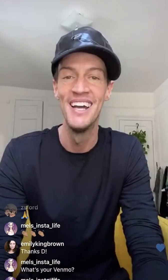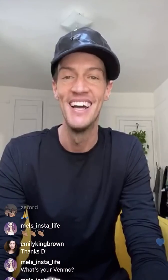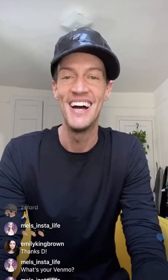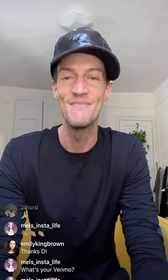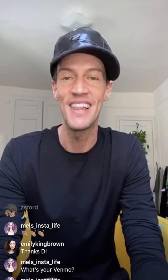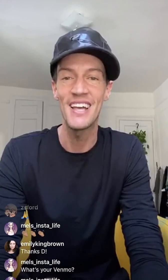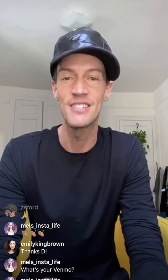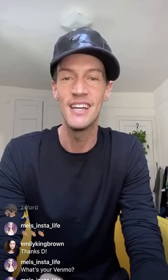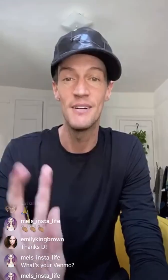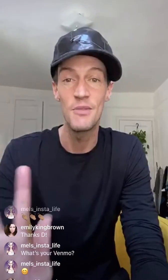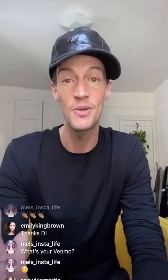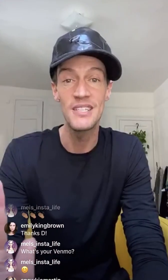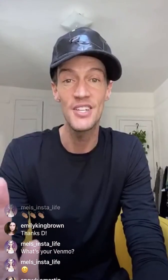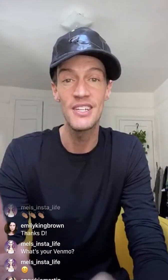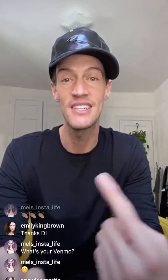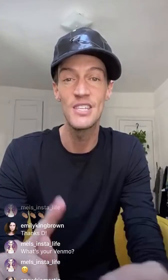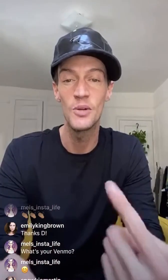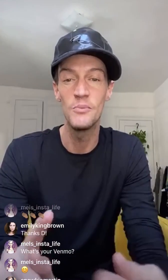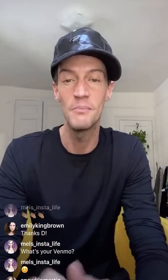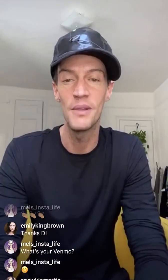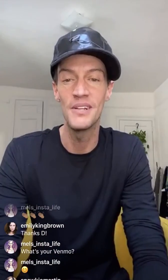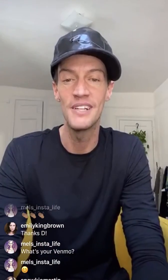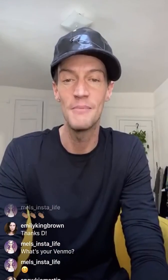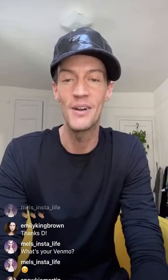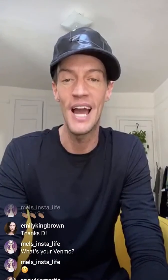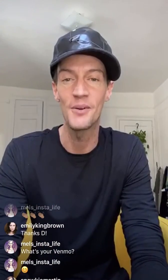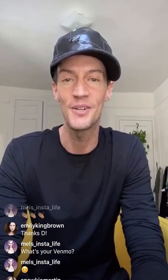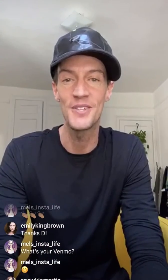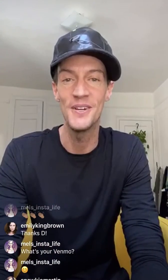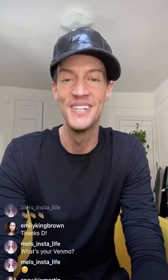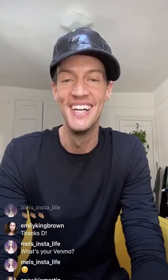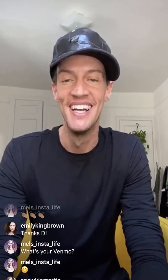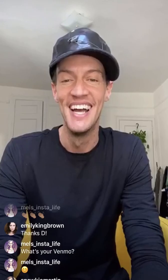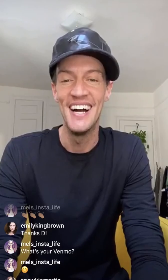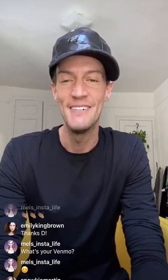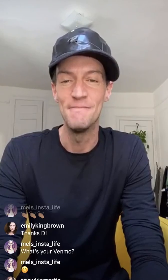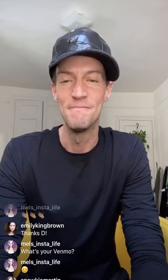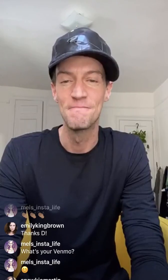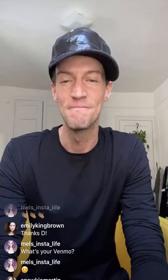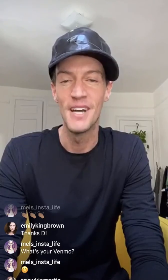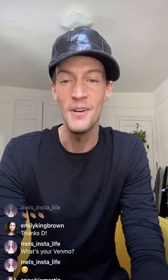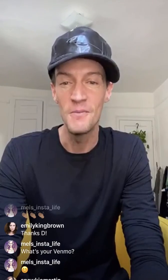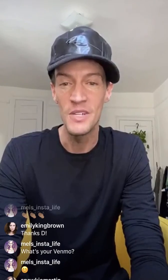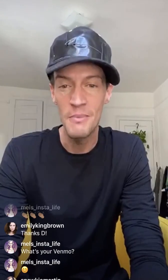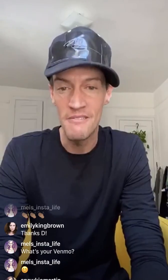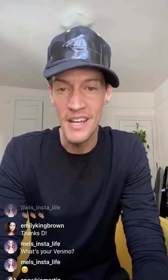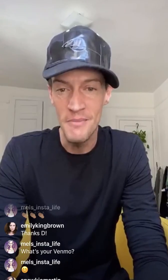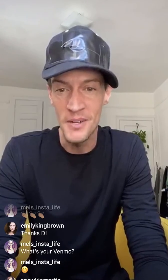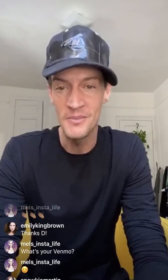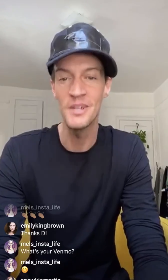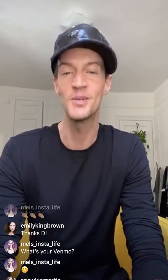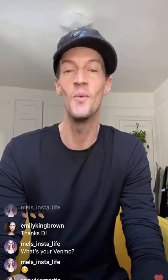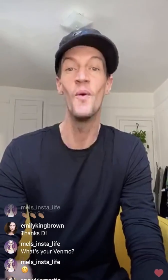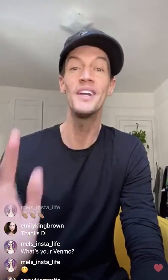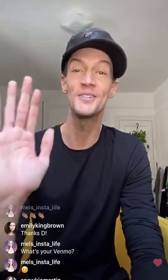So we grab and then we bring it to you. Awesome. Thank you guys so much. I hope you have had a great week learning